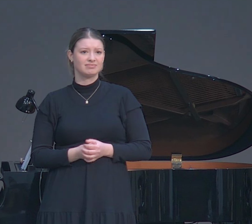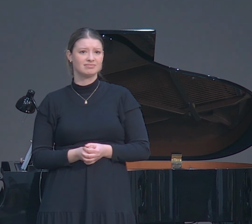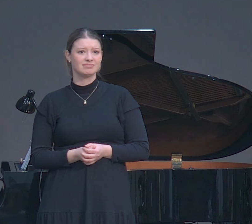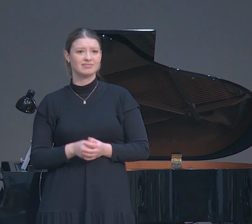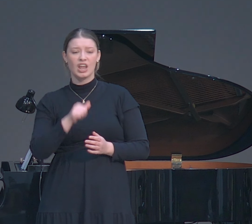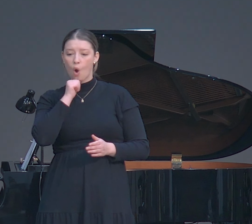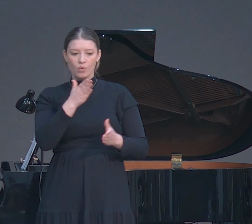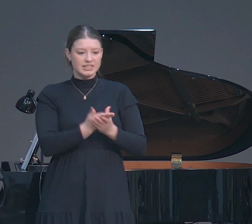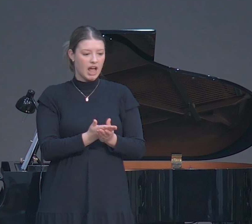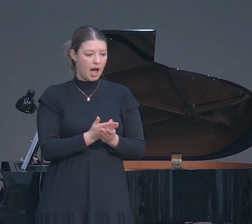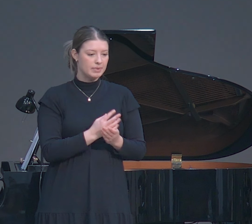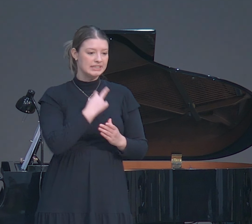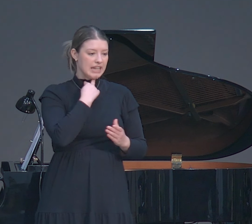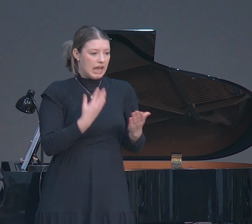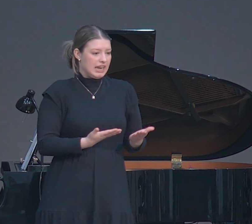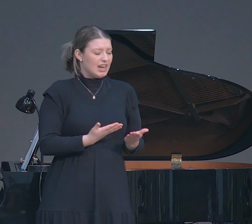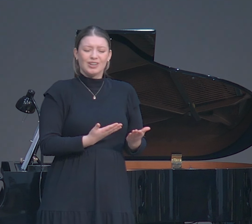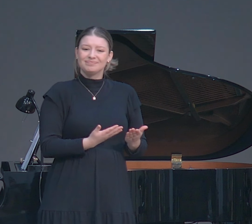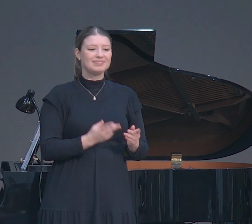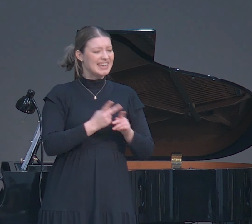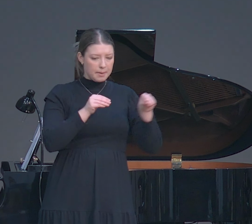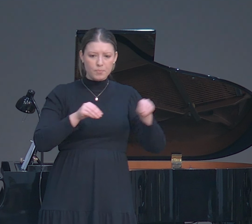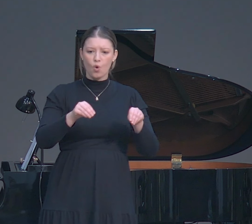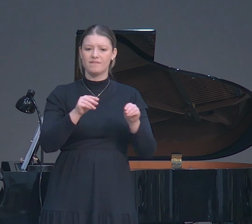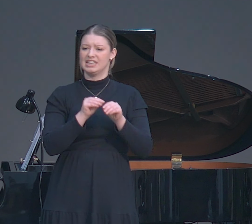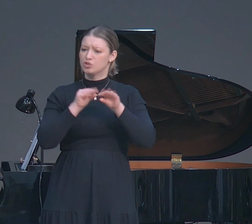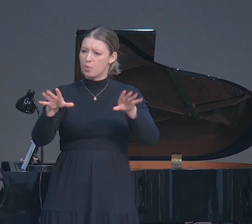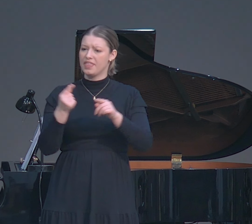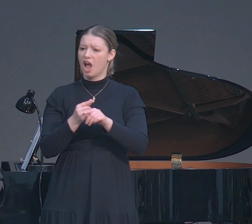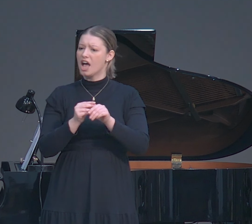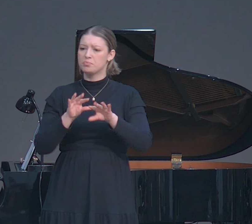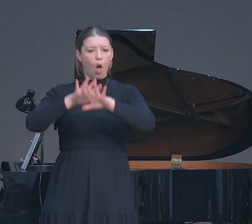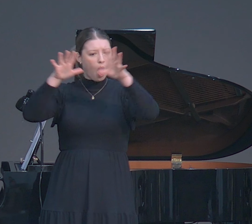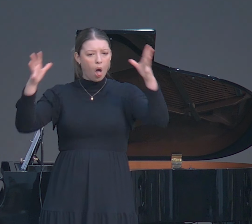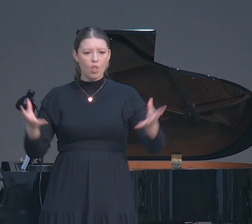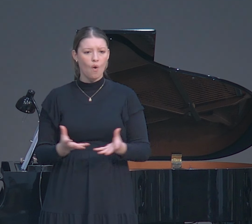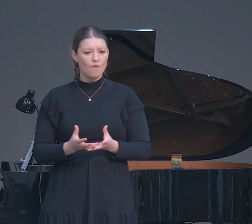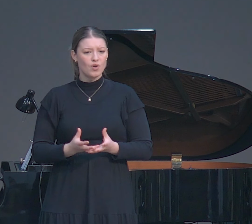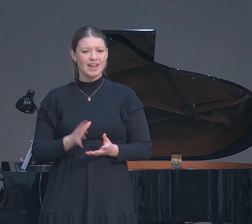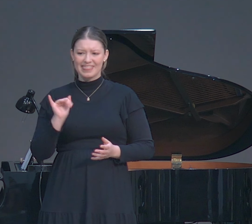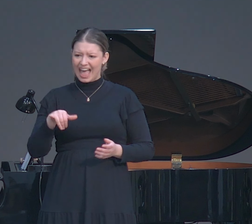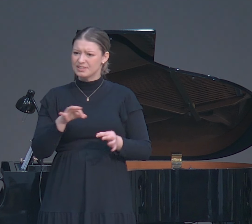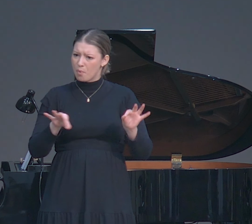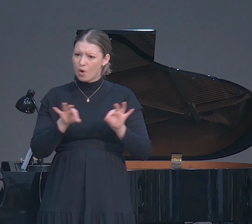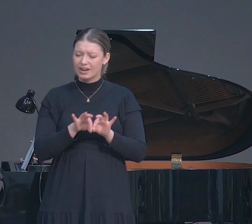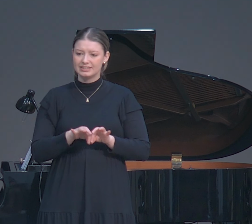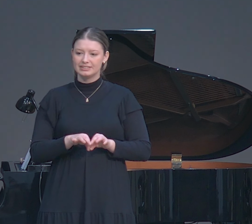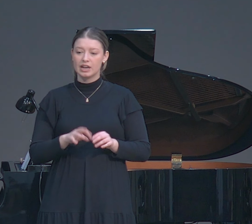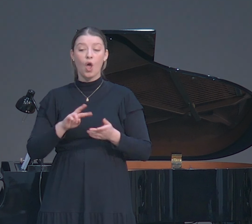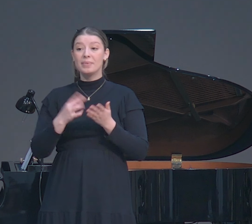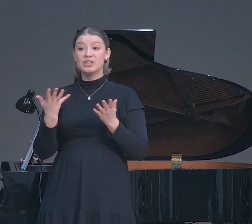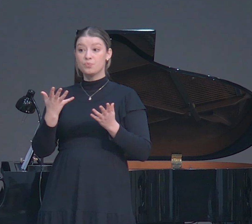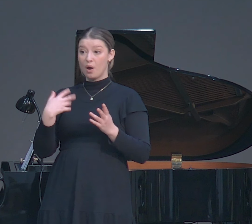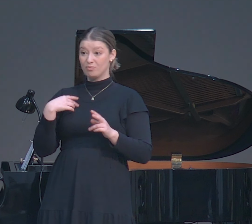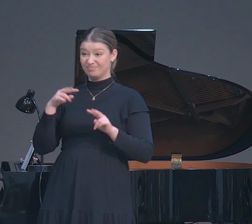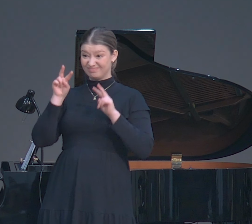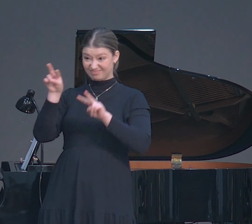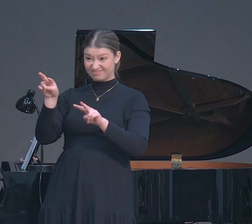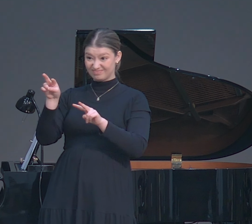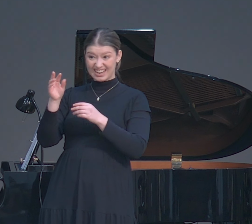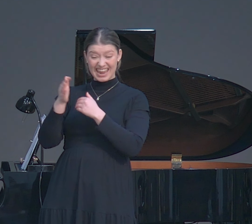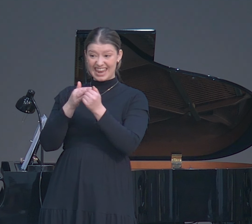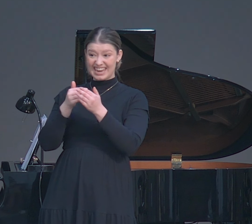Don't stop and fight persecution. Keep it moving. The mission is urgent. And so in a forward-looking sense, even when